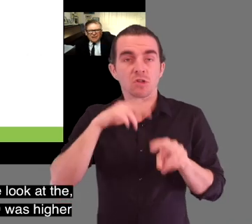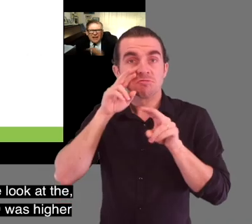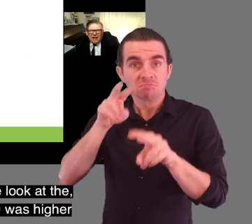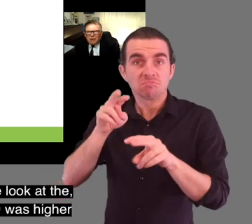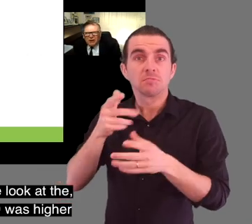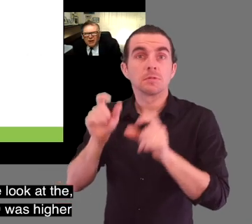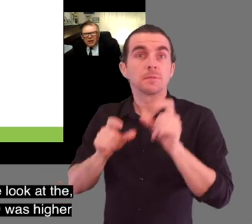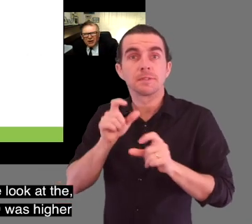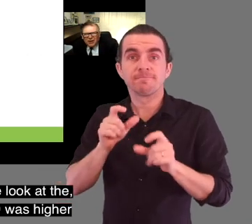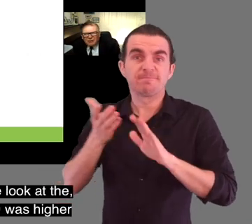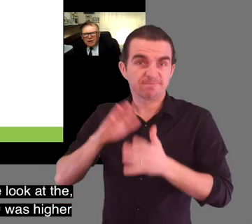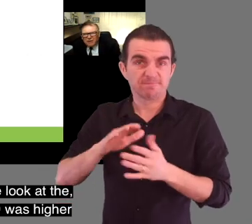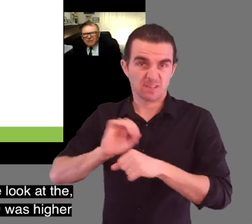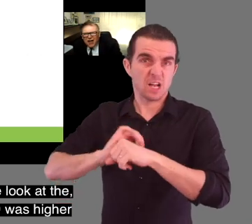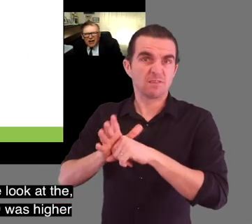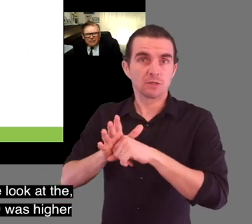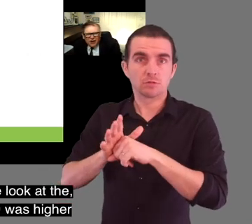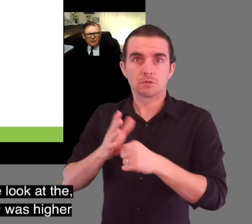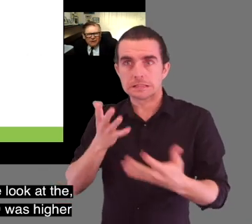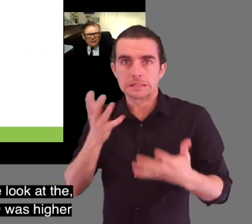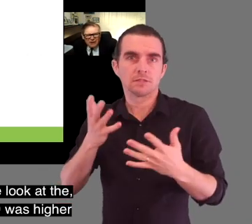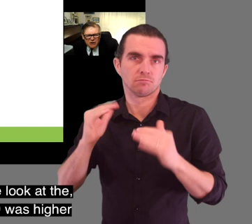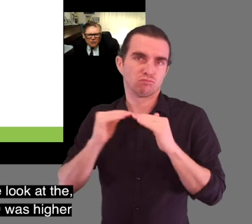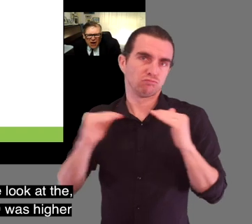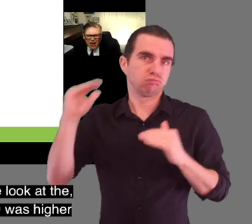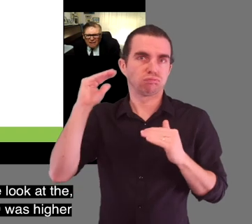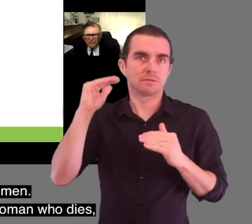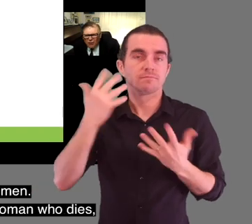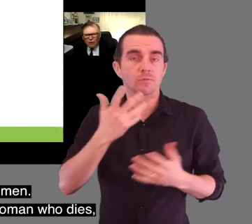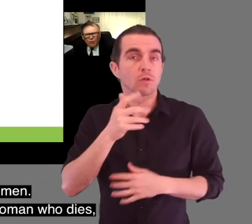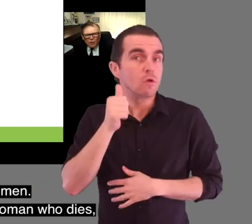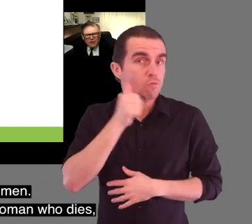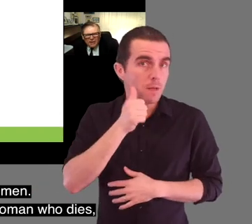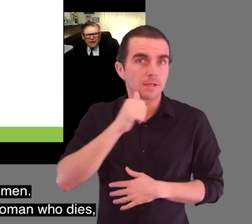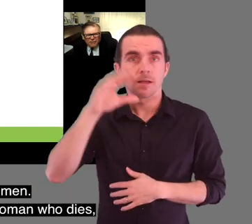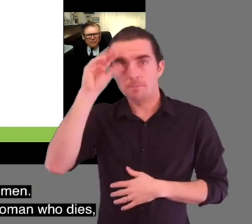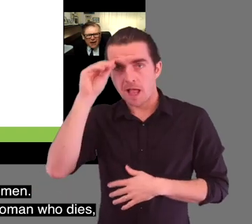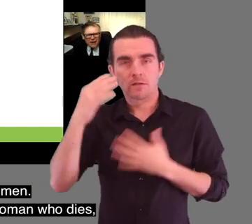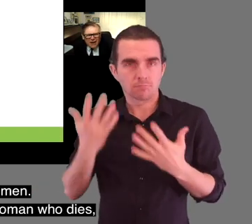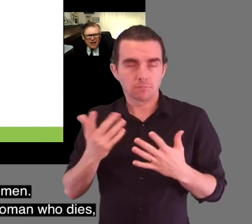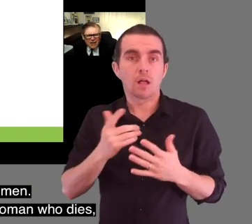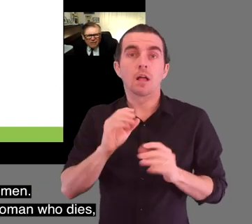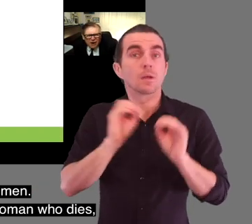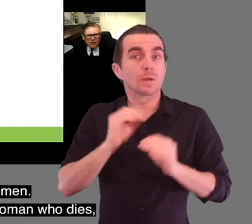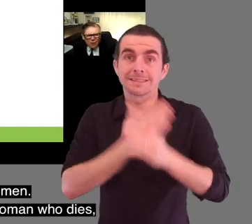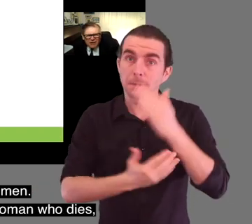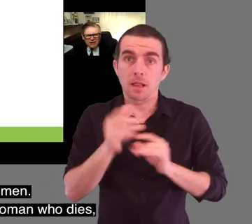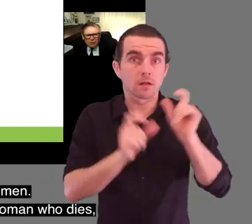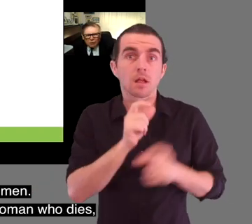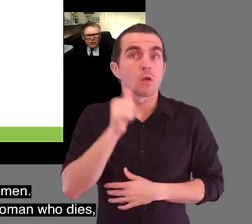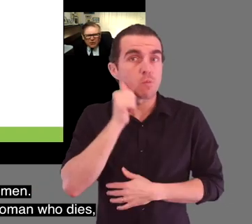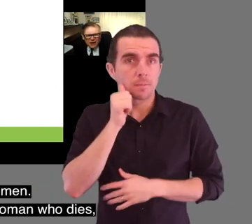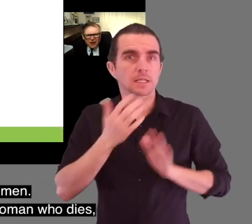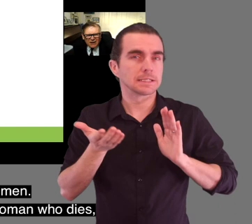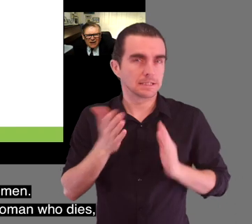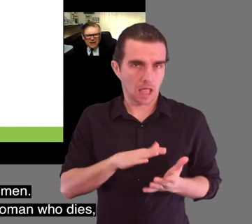effect of that, when we look at it, the risk of dying of COVID was higher for women than for men. For every one disabled